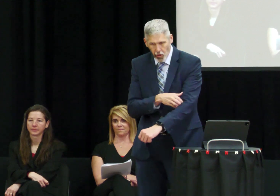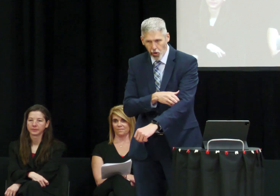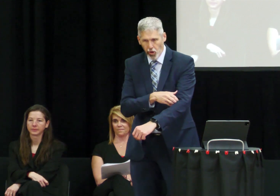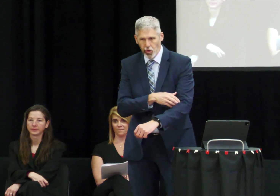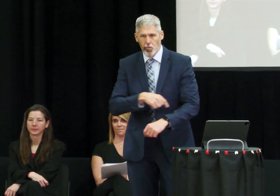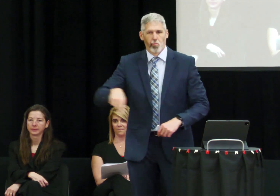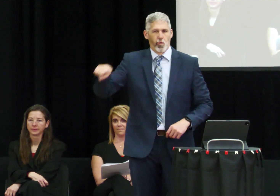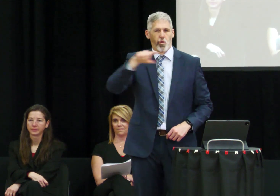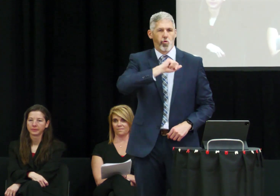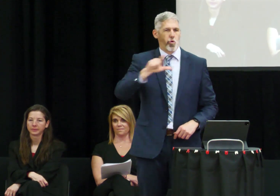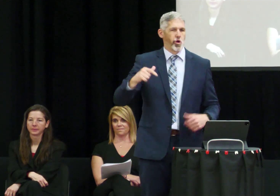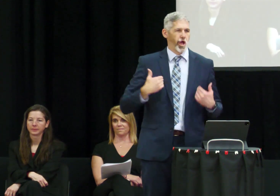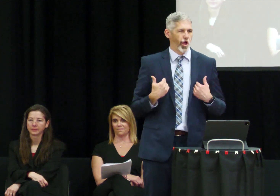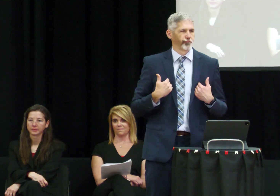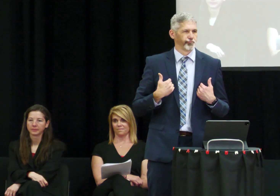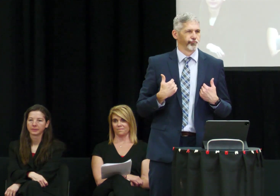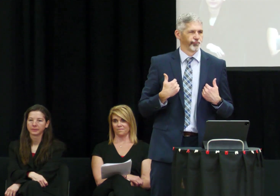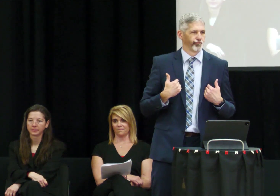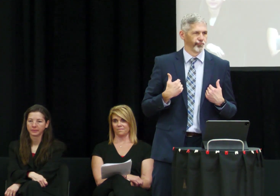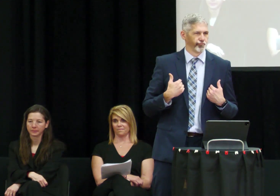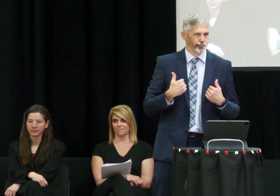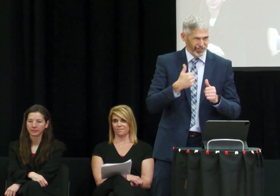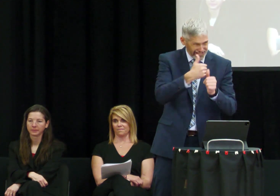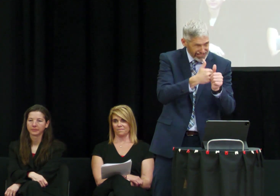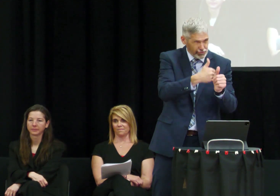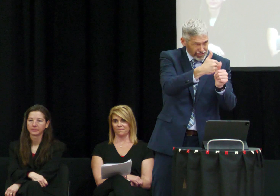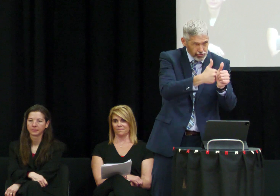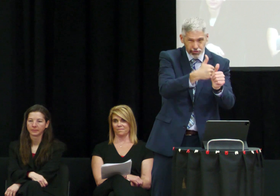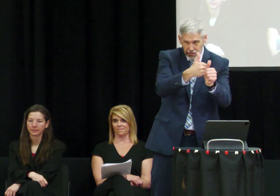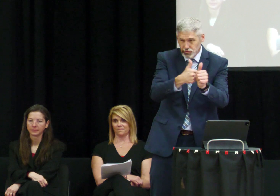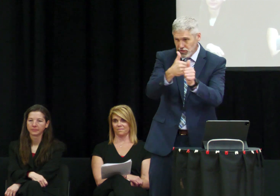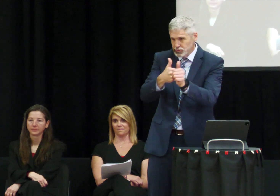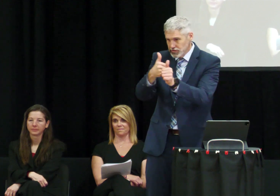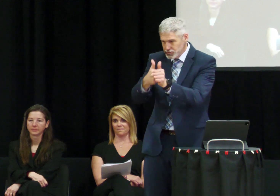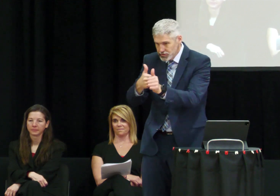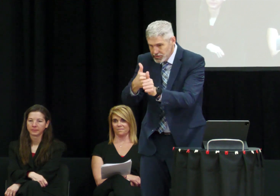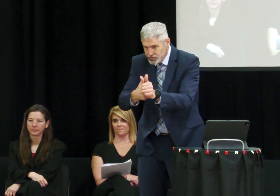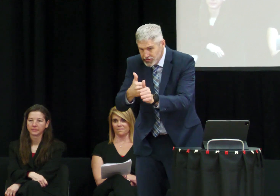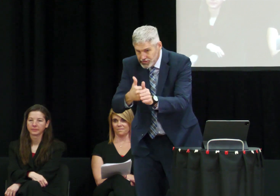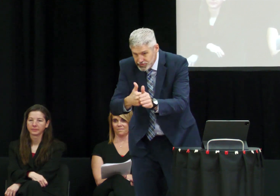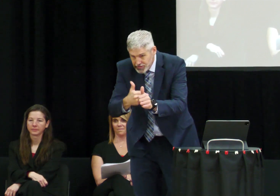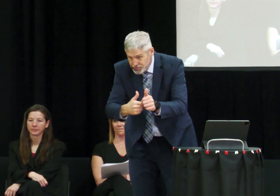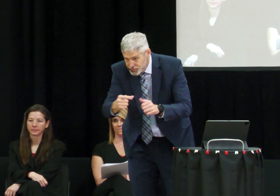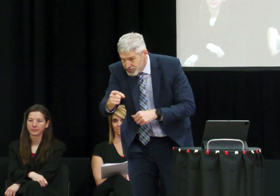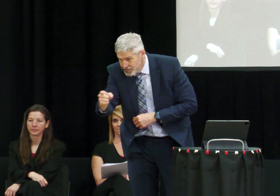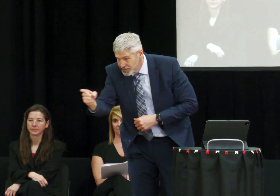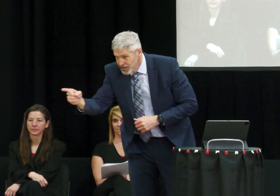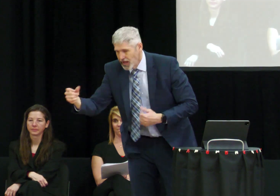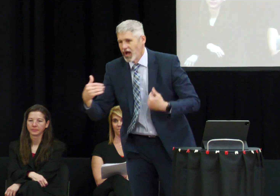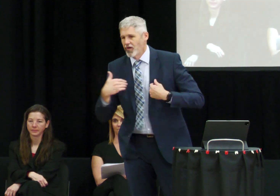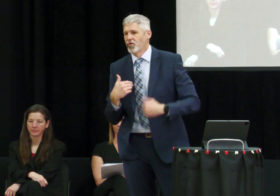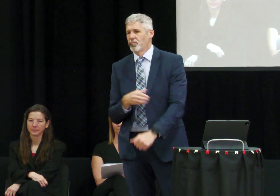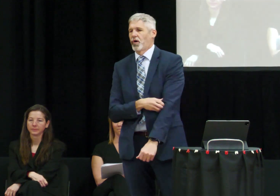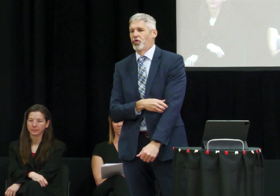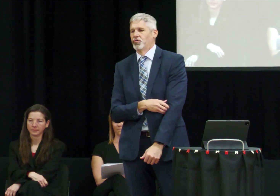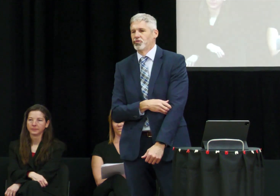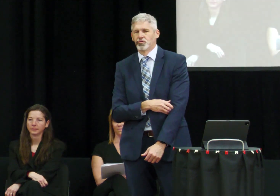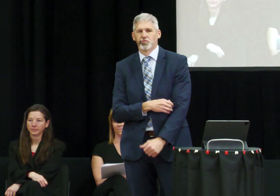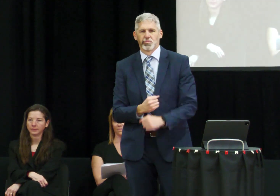do you realize how much power each one of you has? Each and every person in here, each of you graduates, you